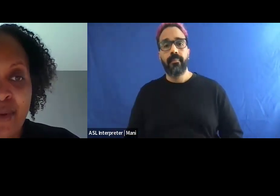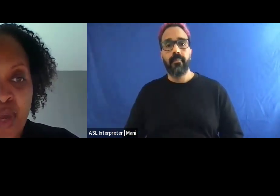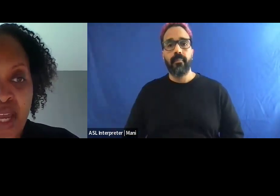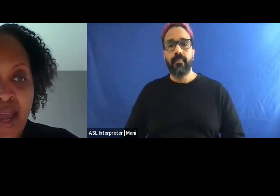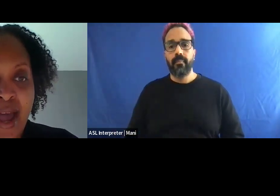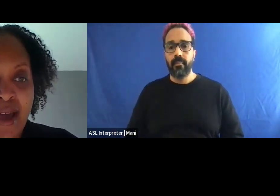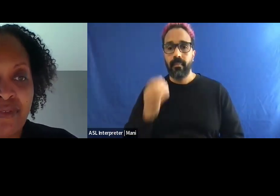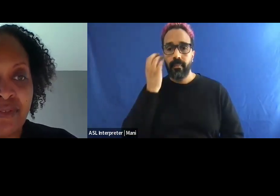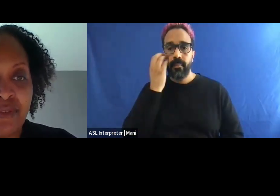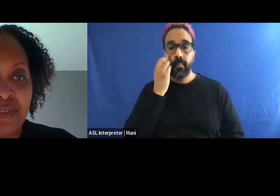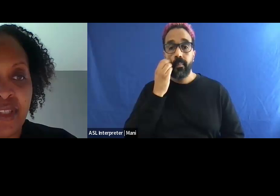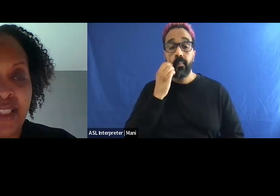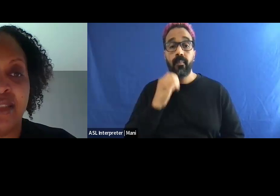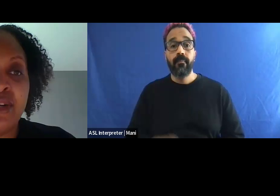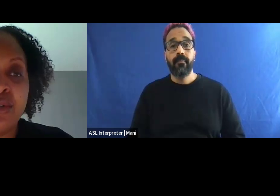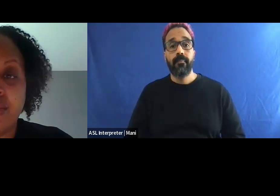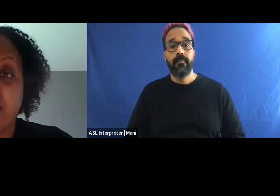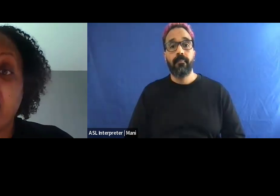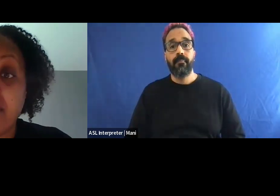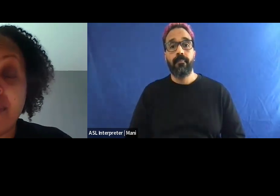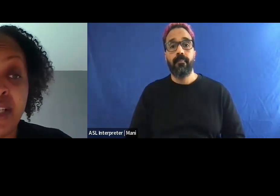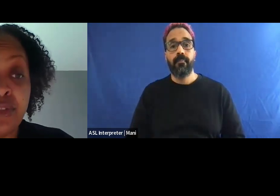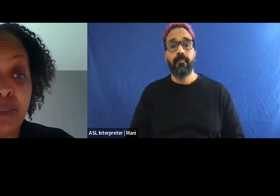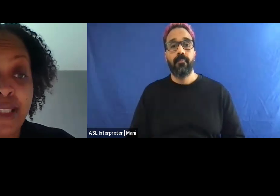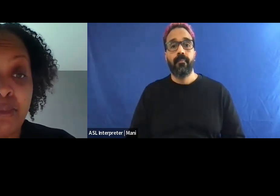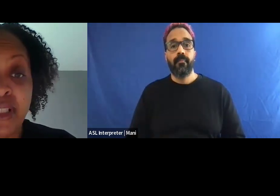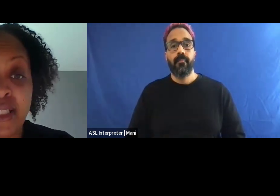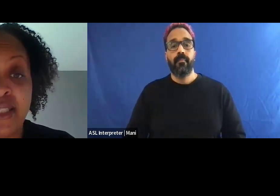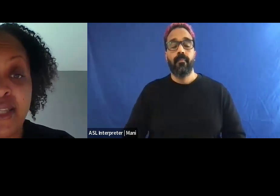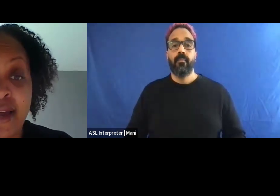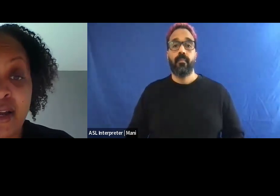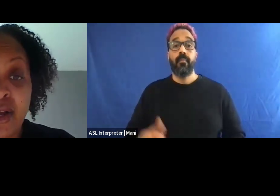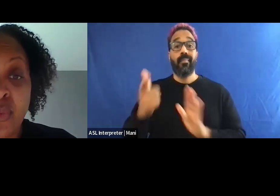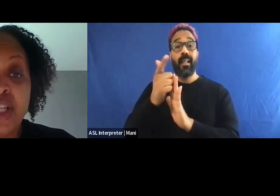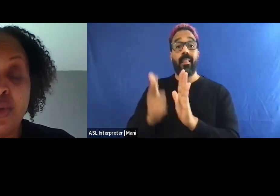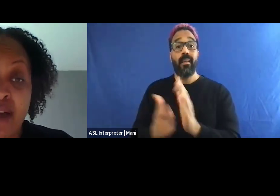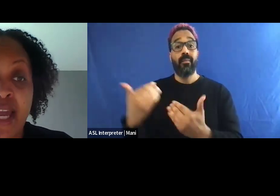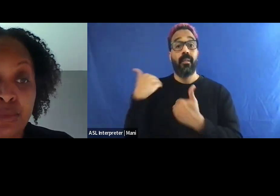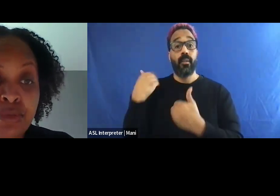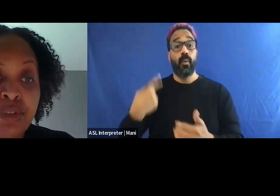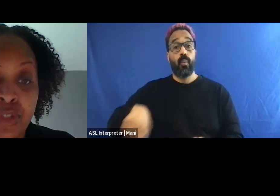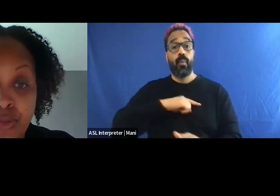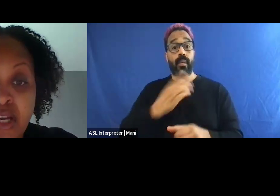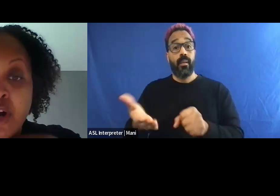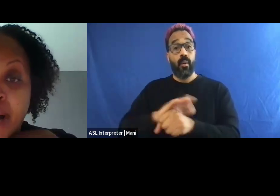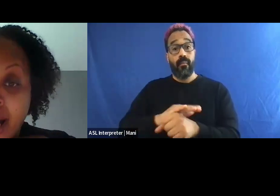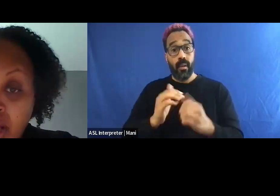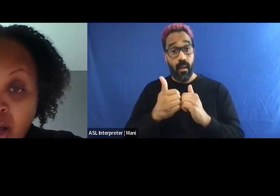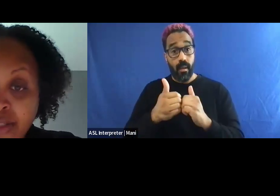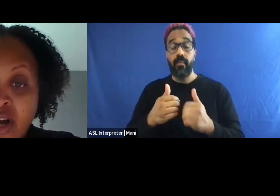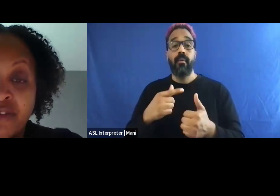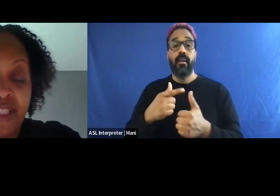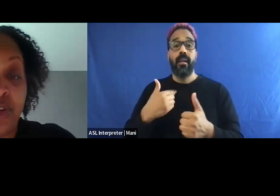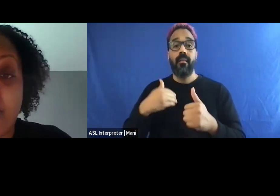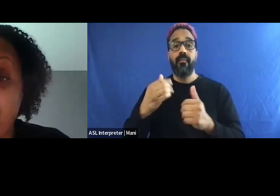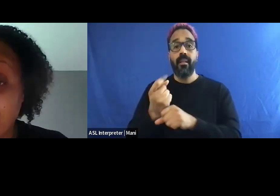ways that we have that we cover the legal responsibilities is that we do have annual reviews of our